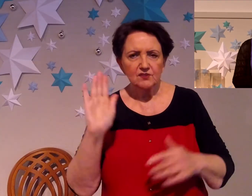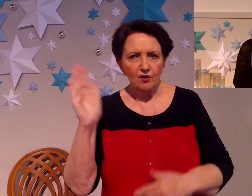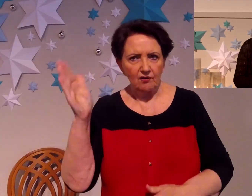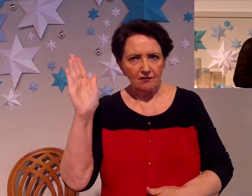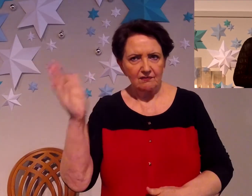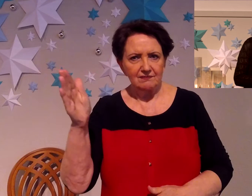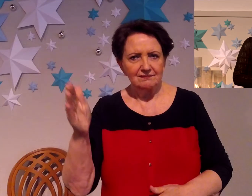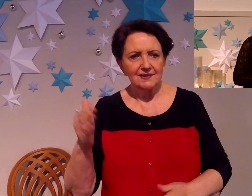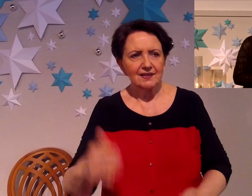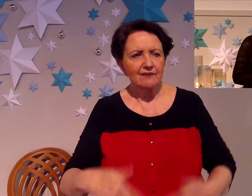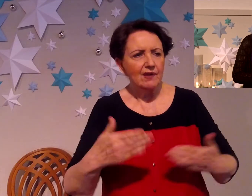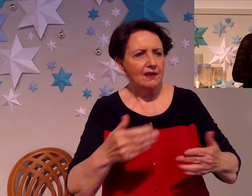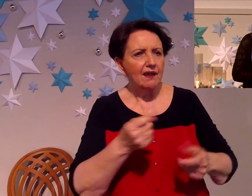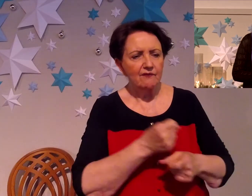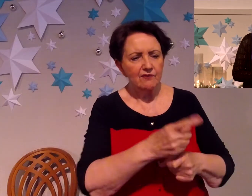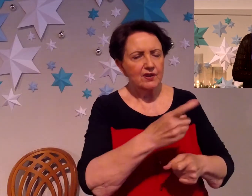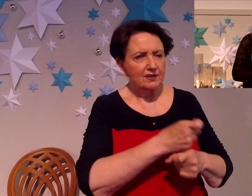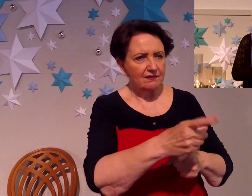at this time.